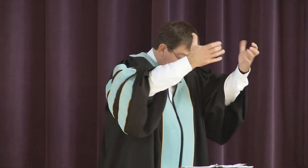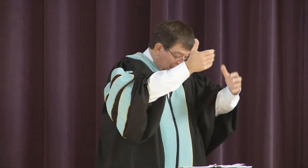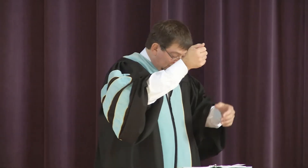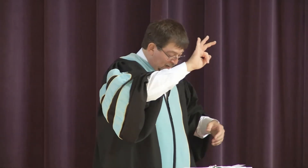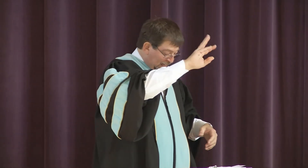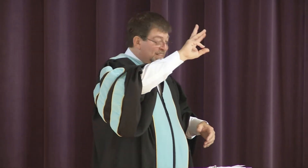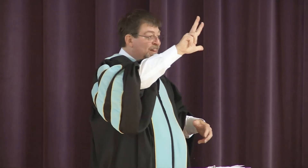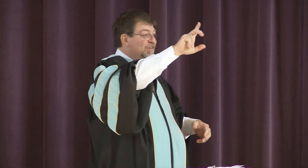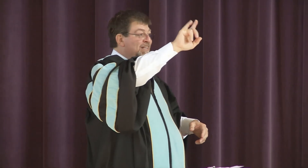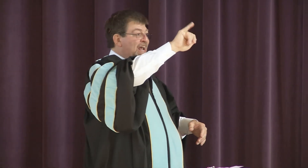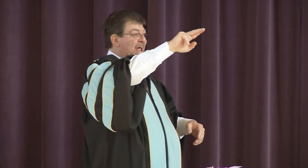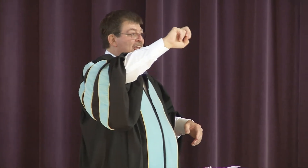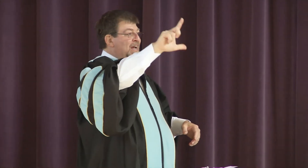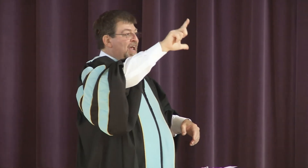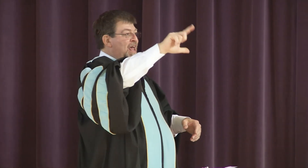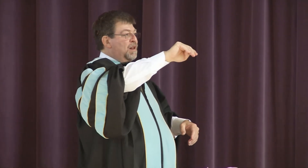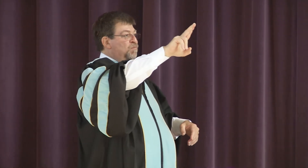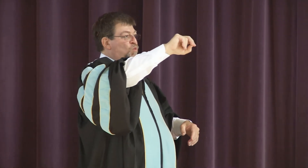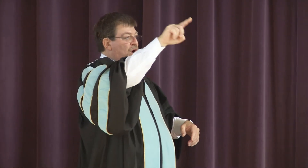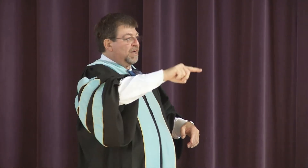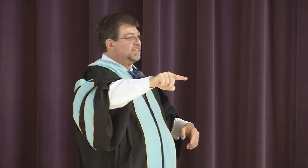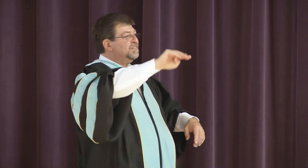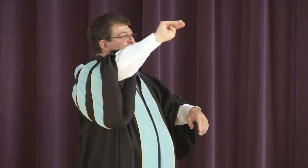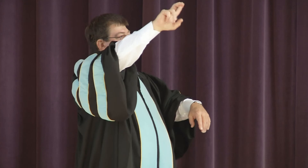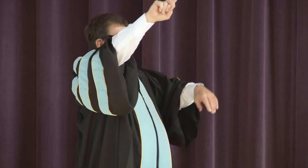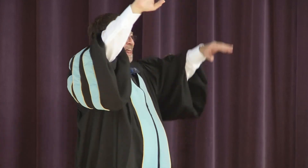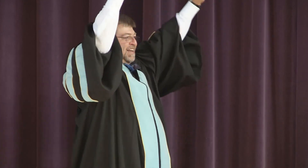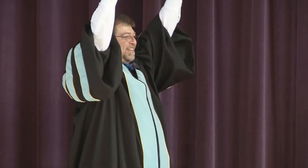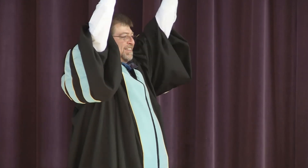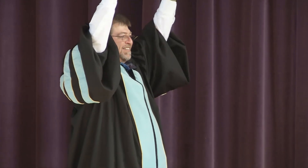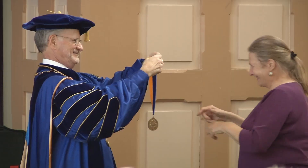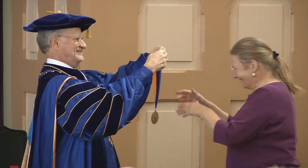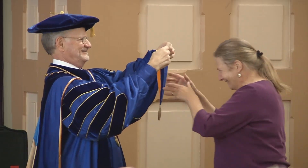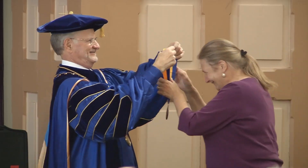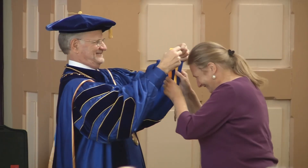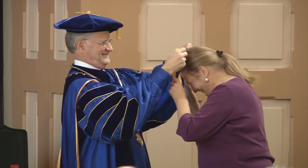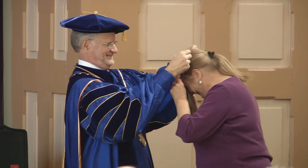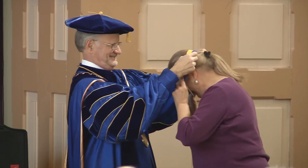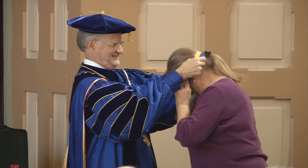Class of 1963, Diane L. Munzo.